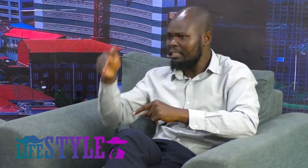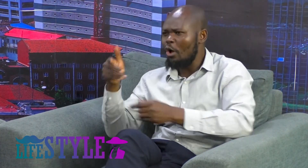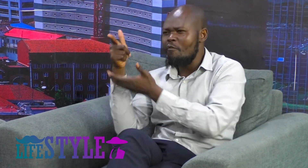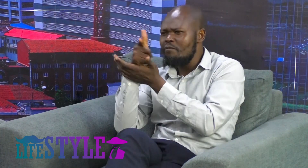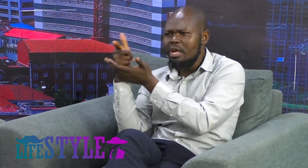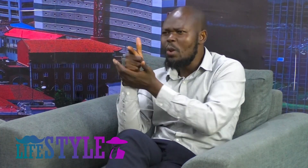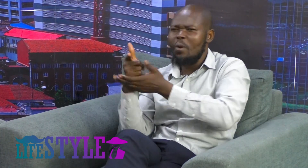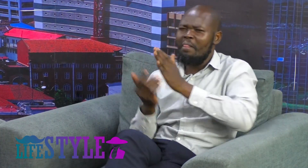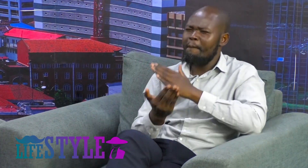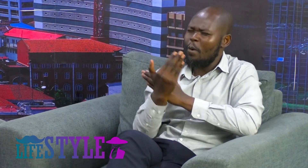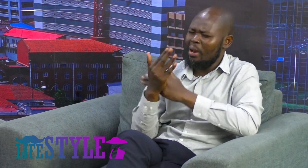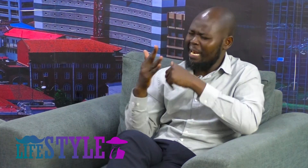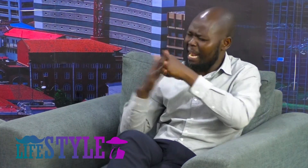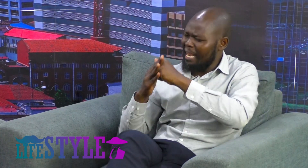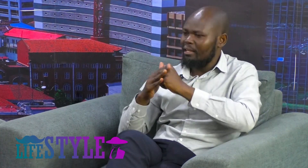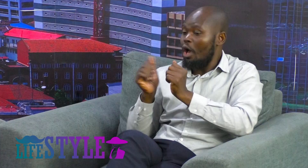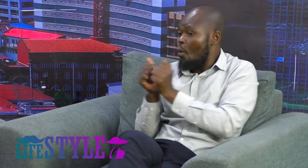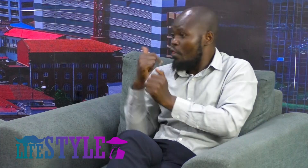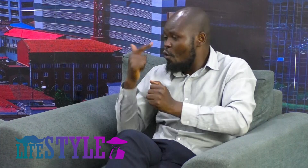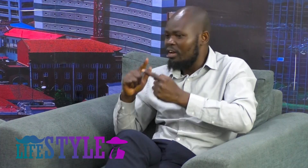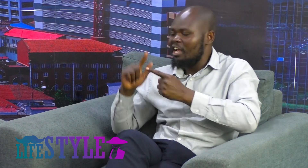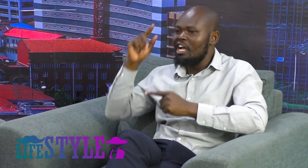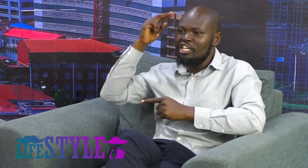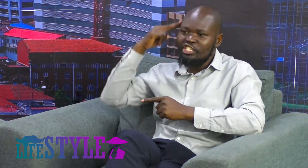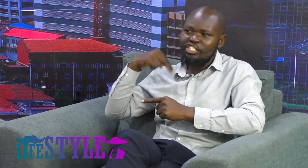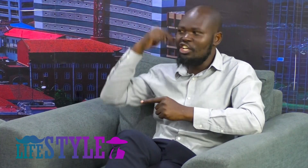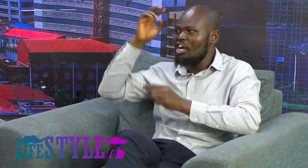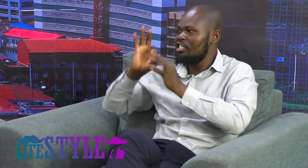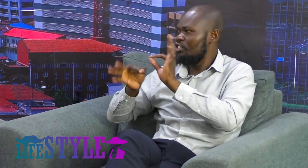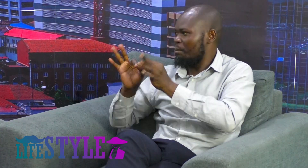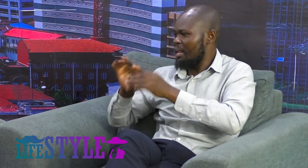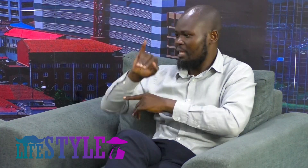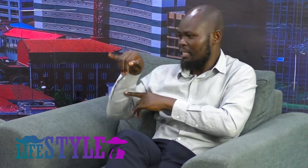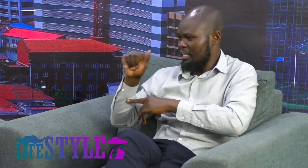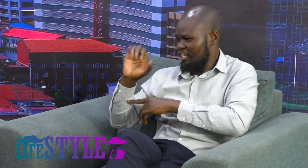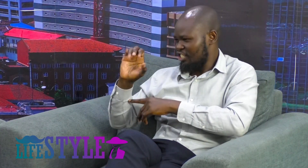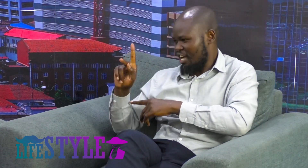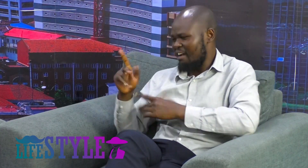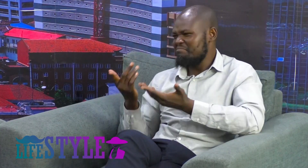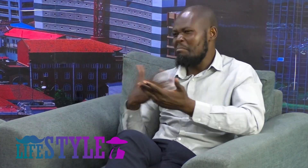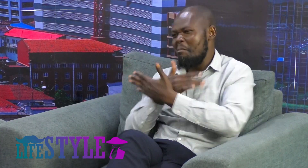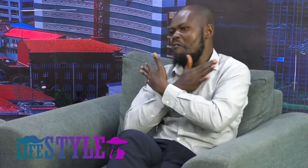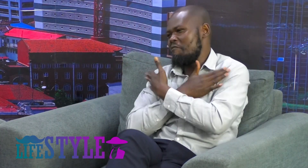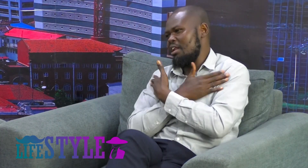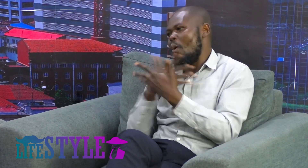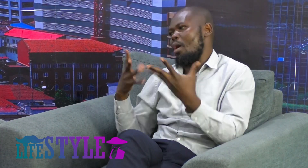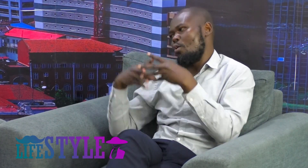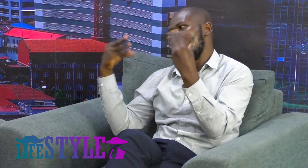think 2 weeks. Then I'd come to town to record the sessions, and then we used to have